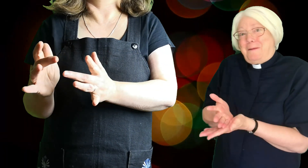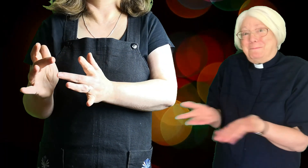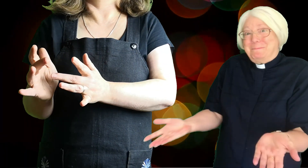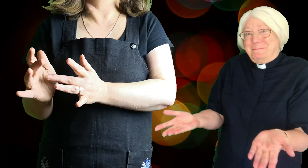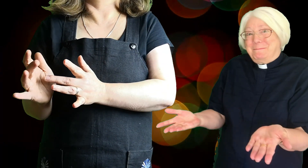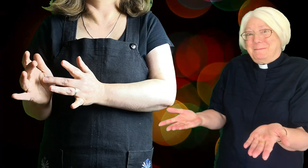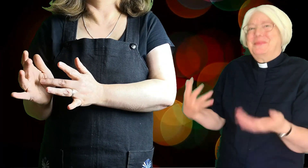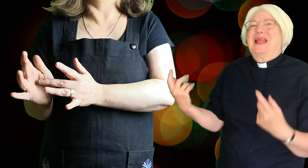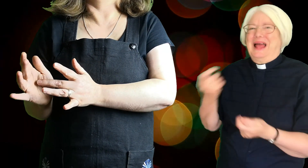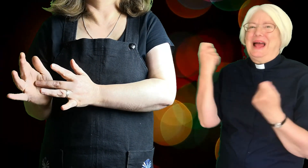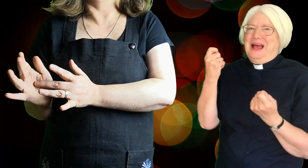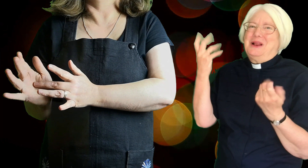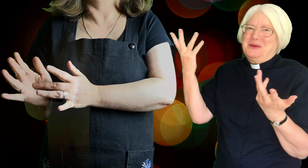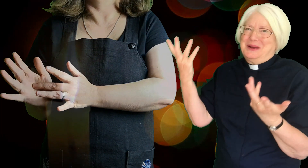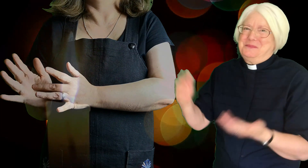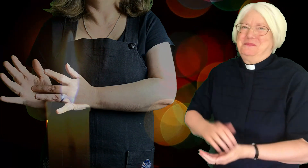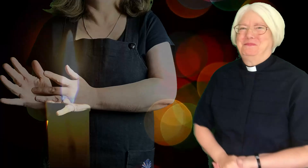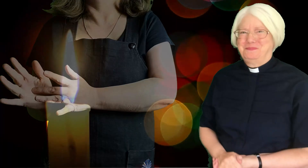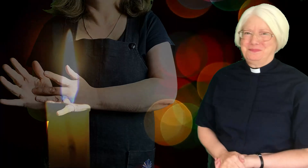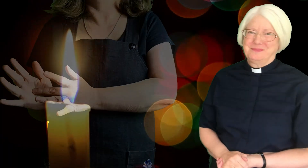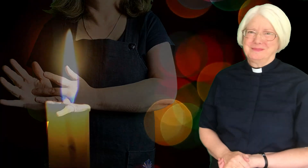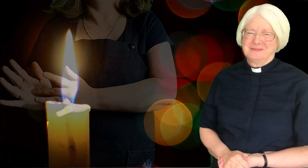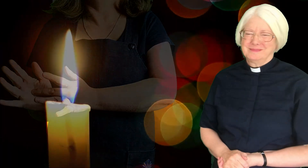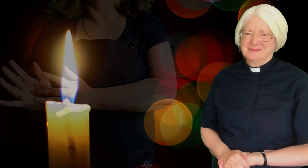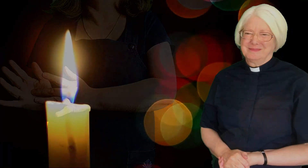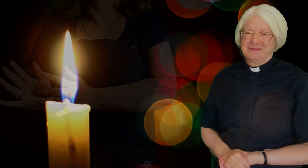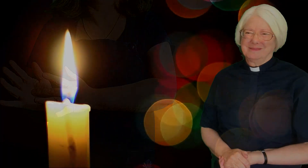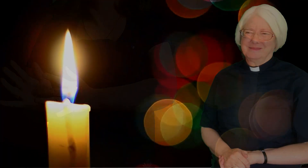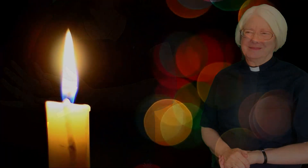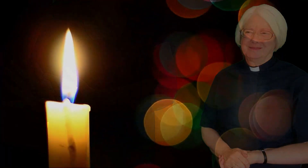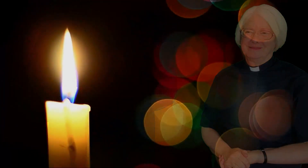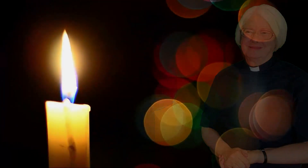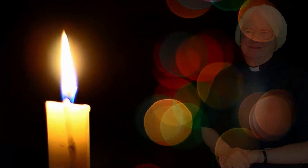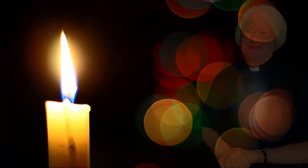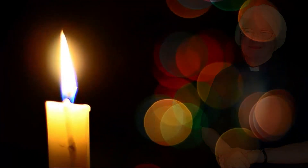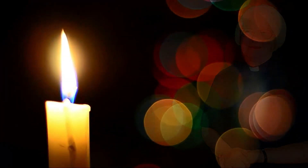Christ is risen indeed. Alleluia.